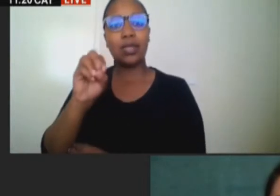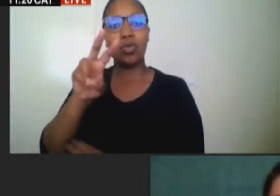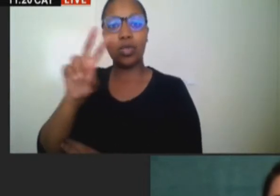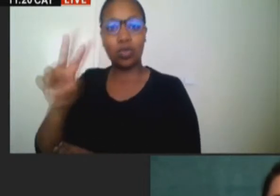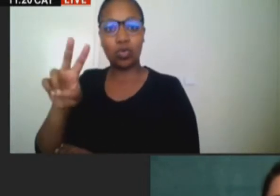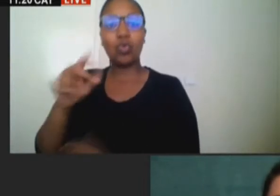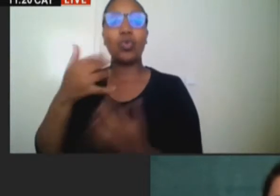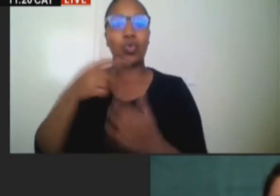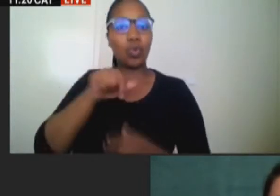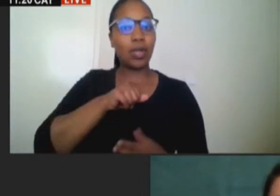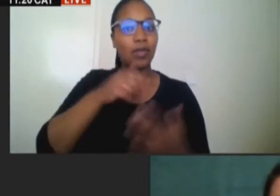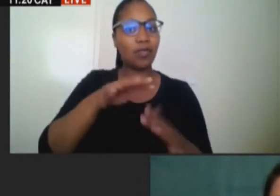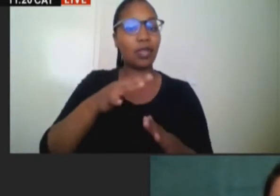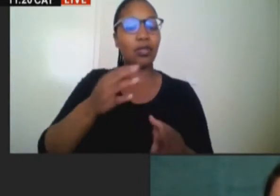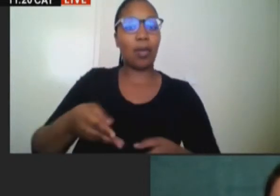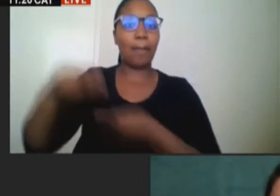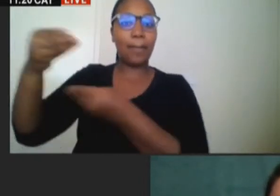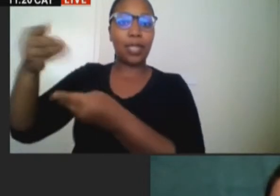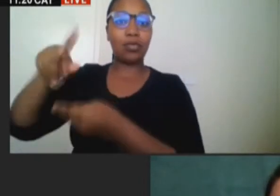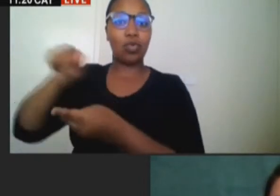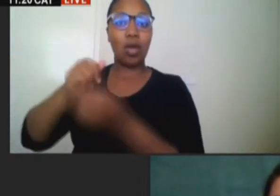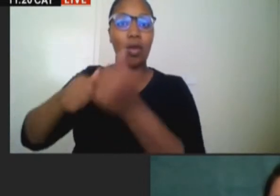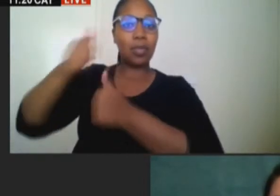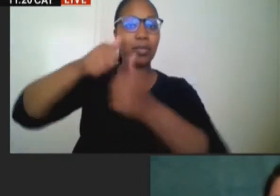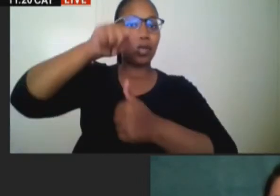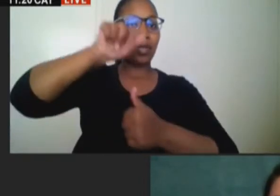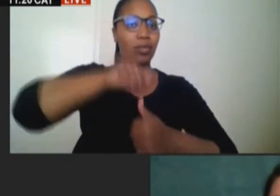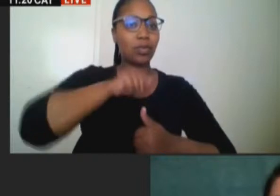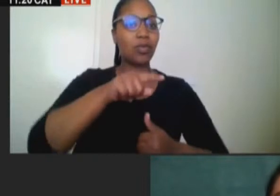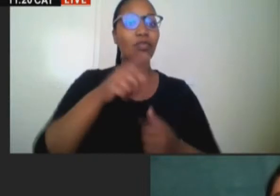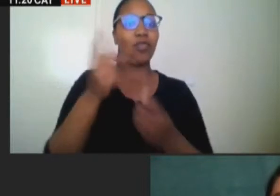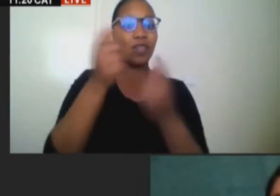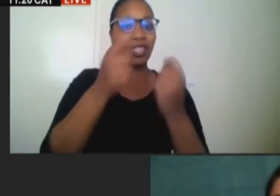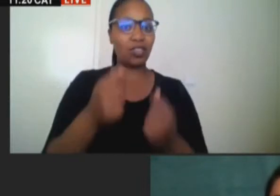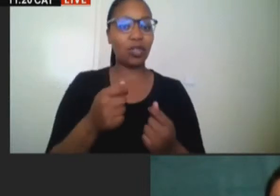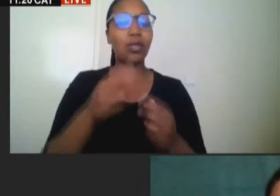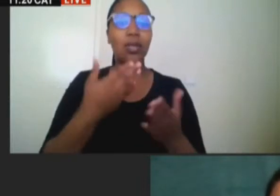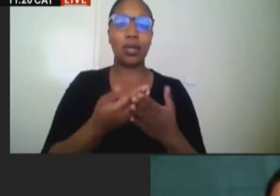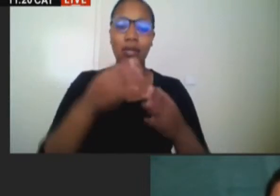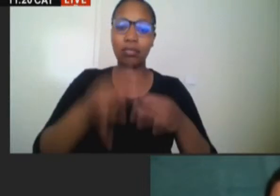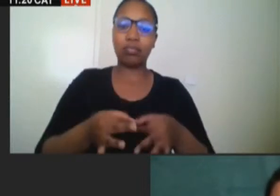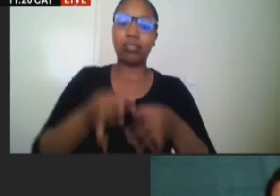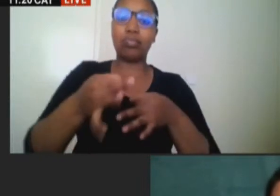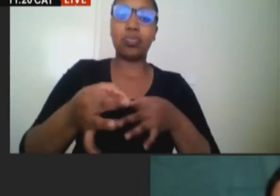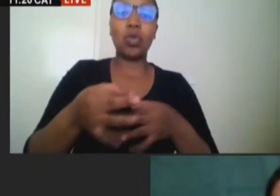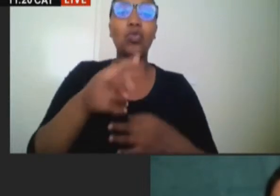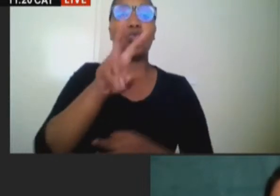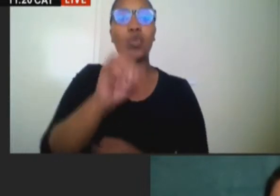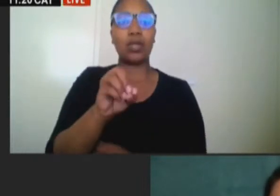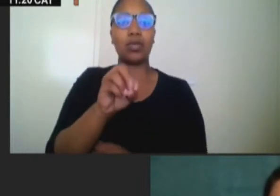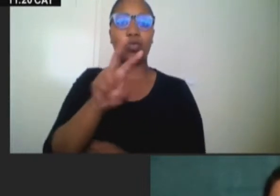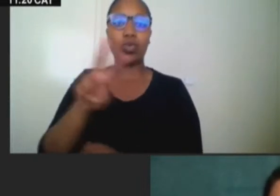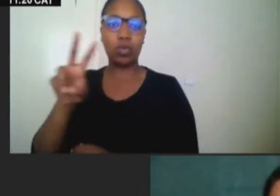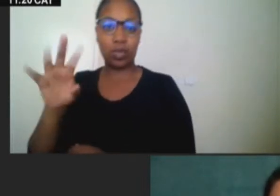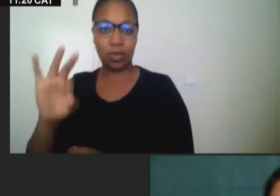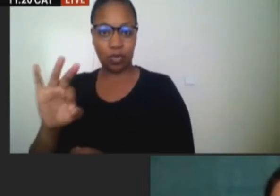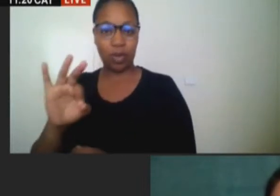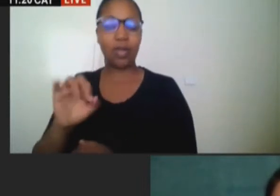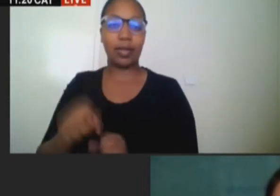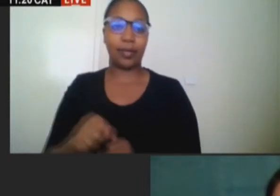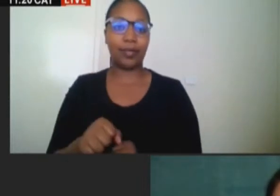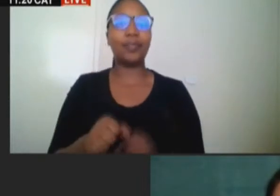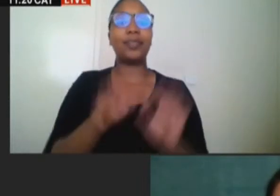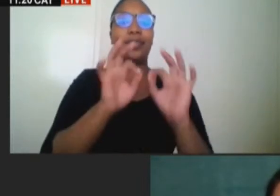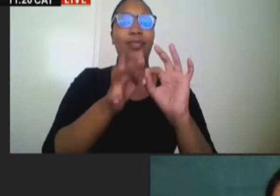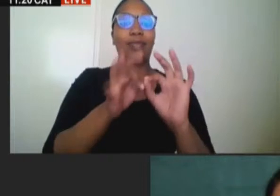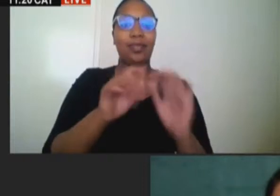continue for the financial year 22-23 in terms of sustaining stability and also lessons learned. We